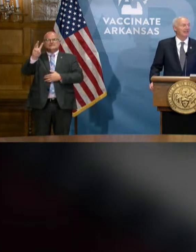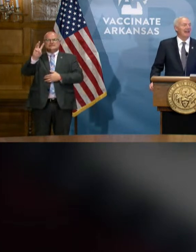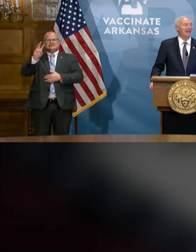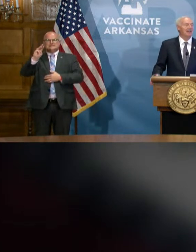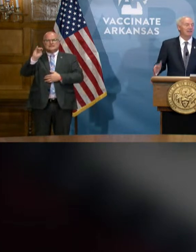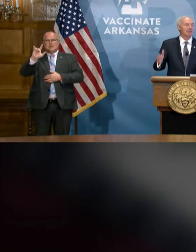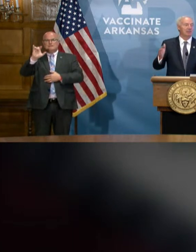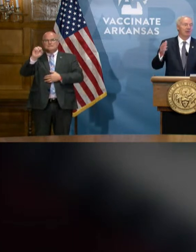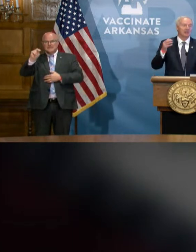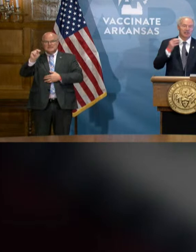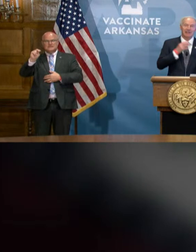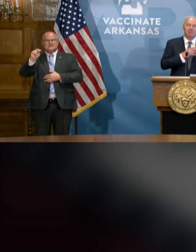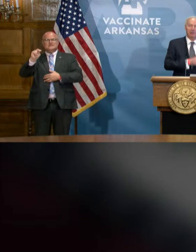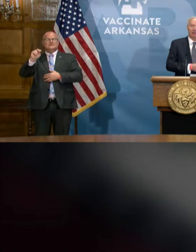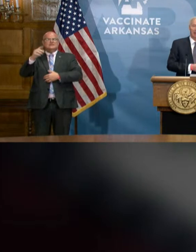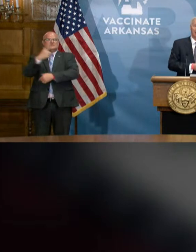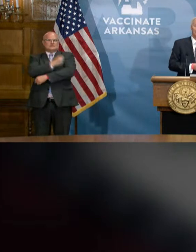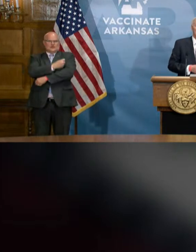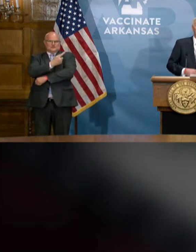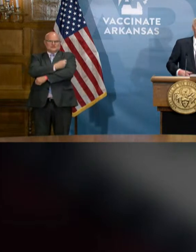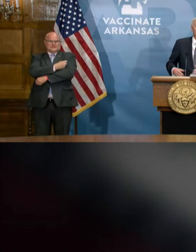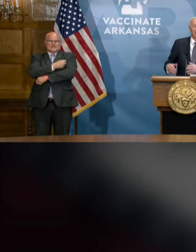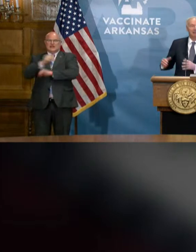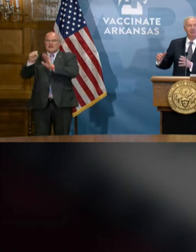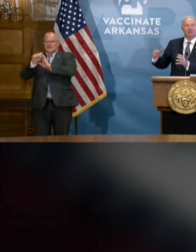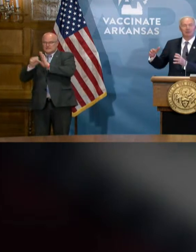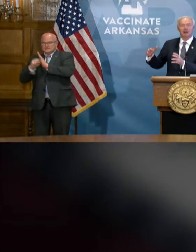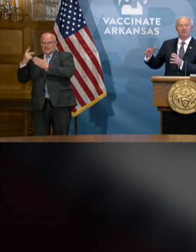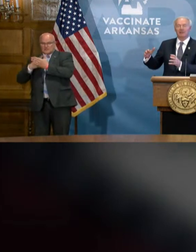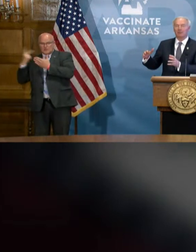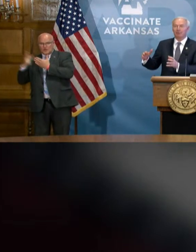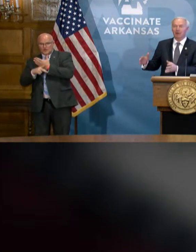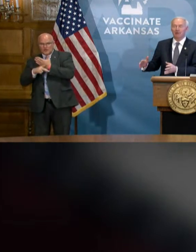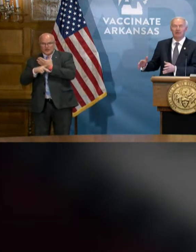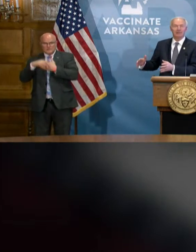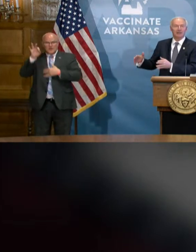doses. That comes through our state program, that comes